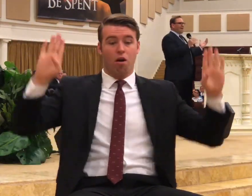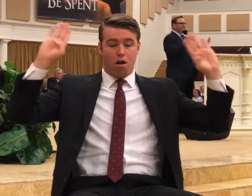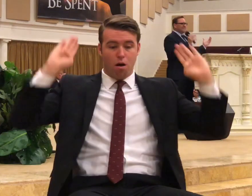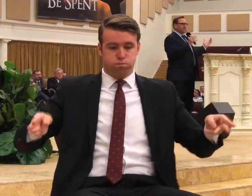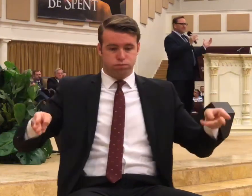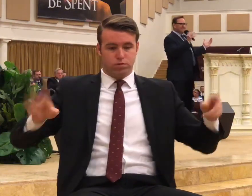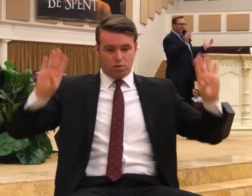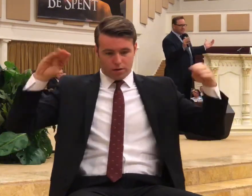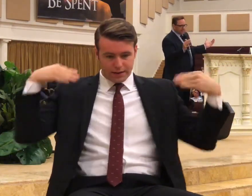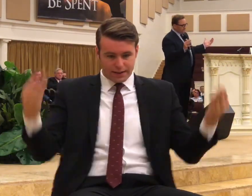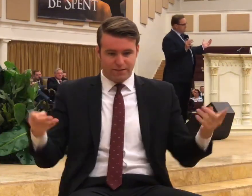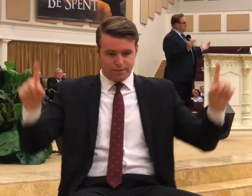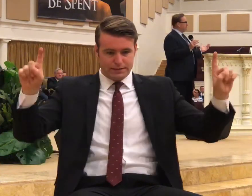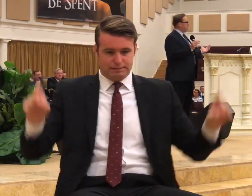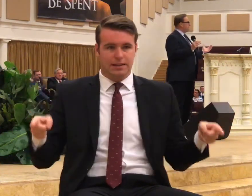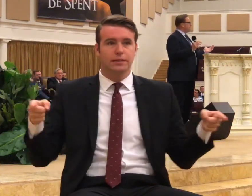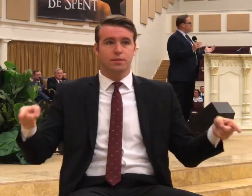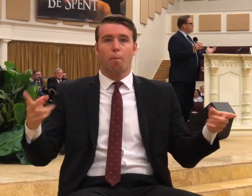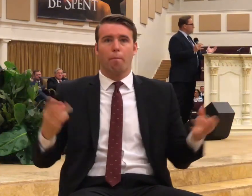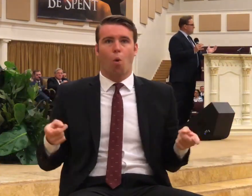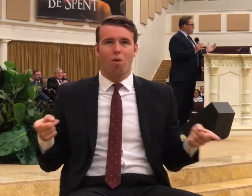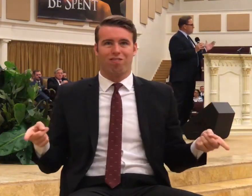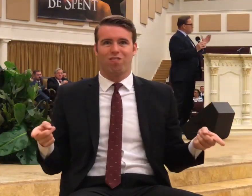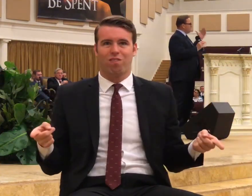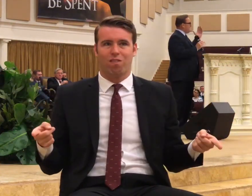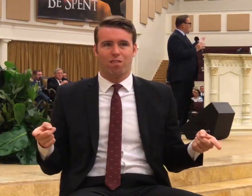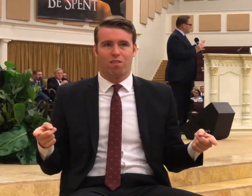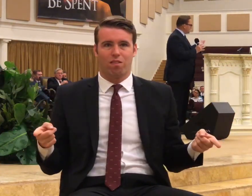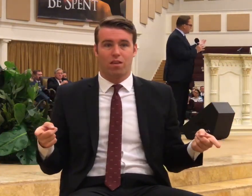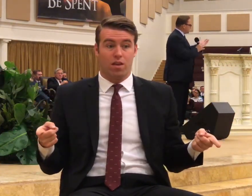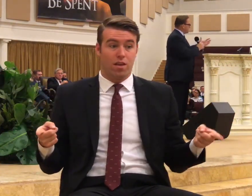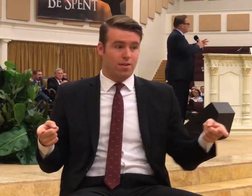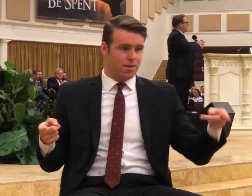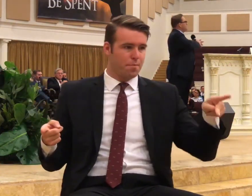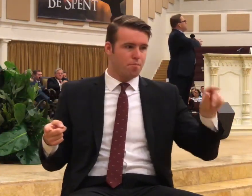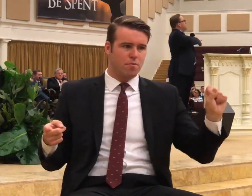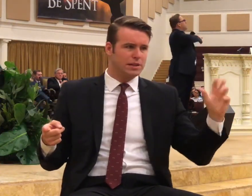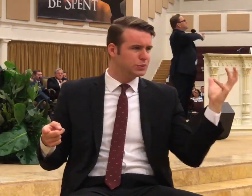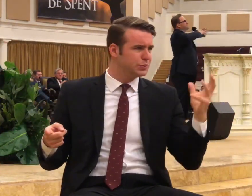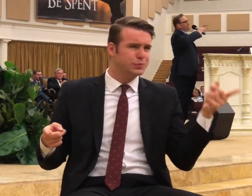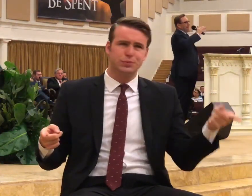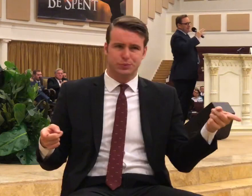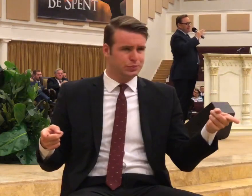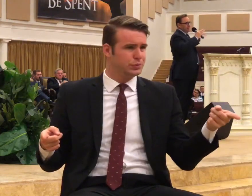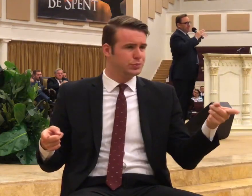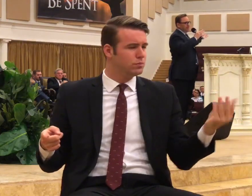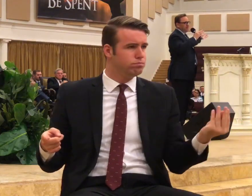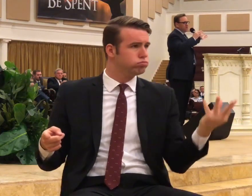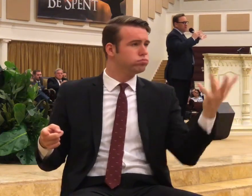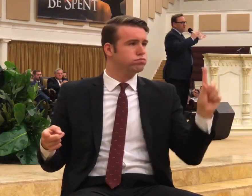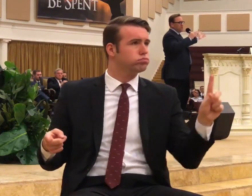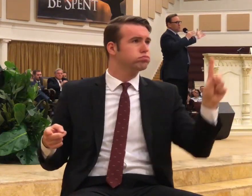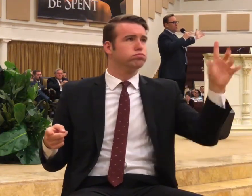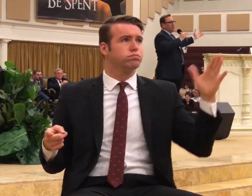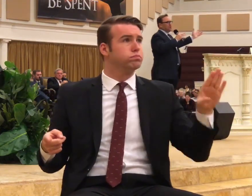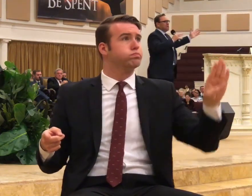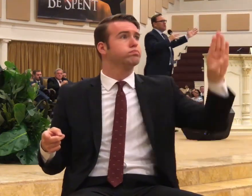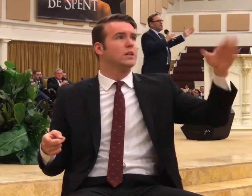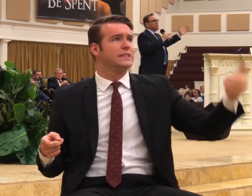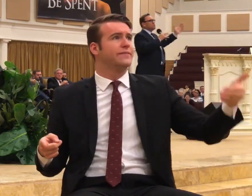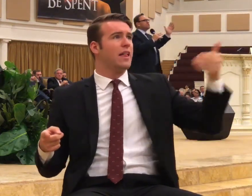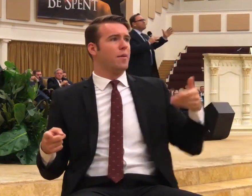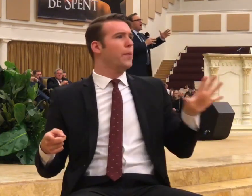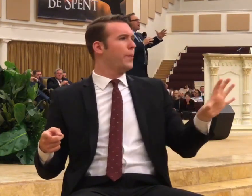with providential testing. One passes and is expanded.